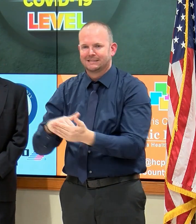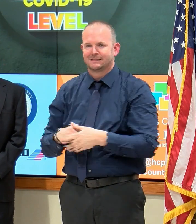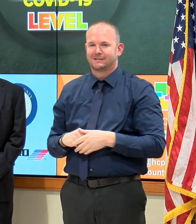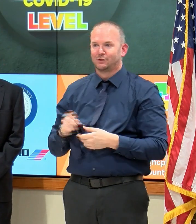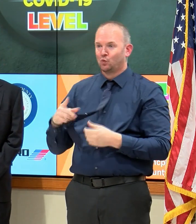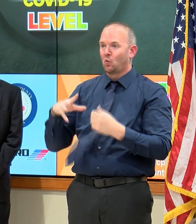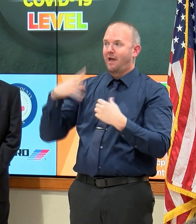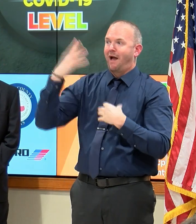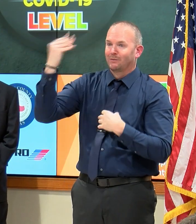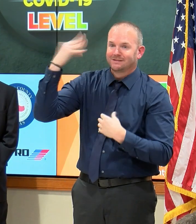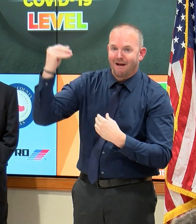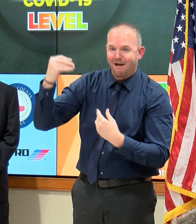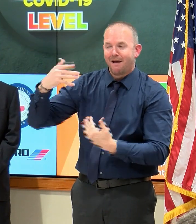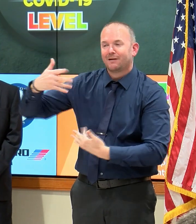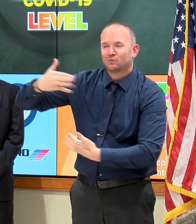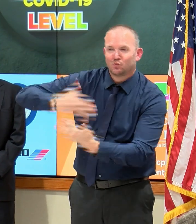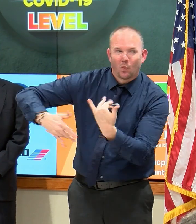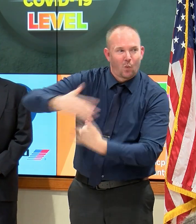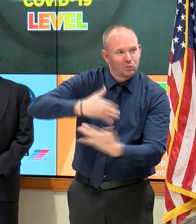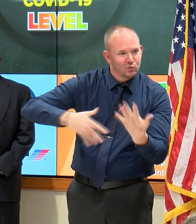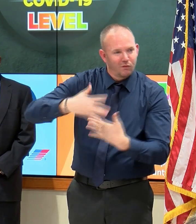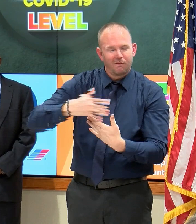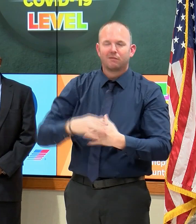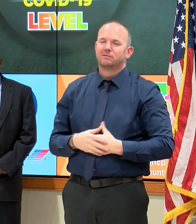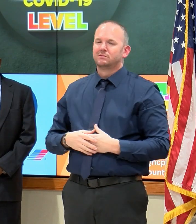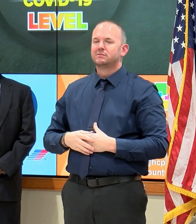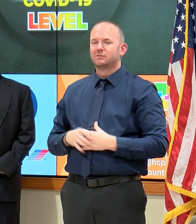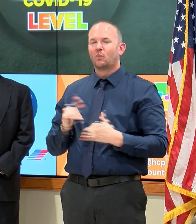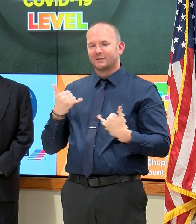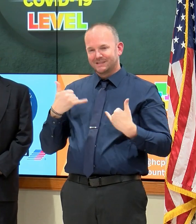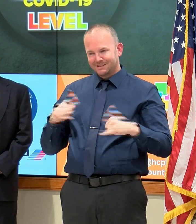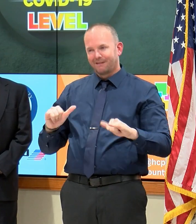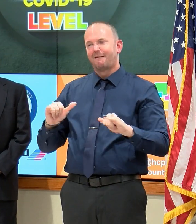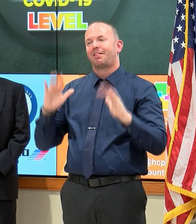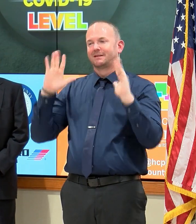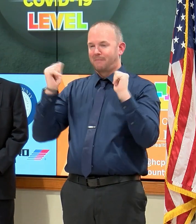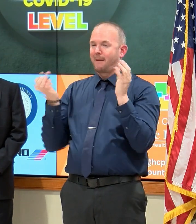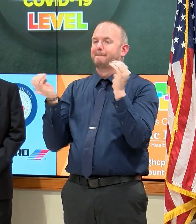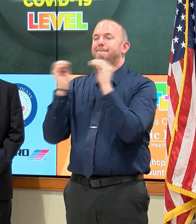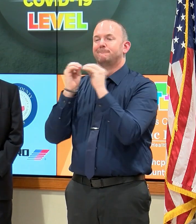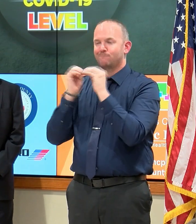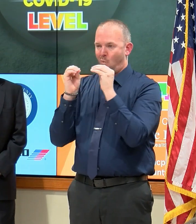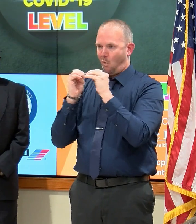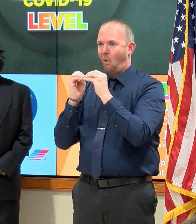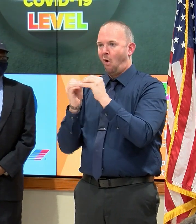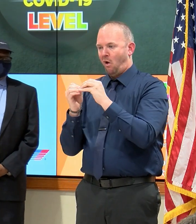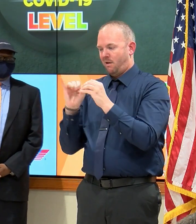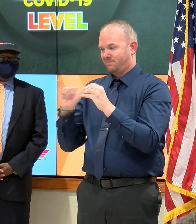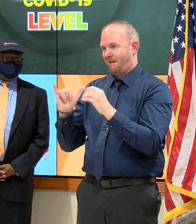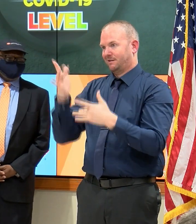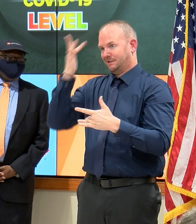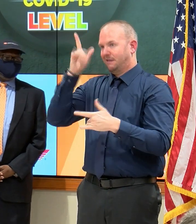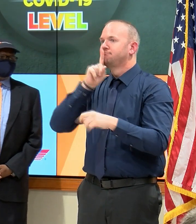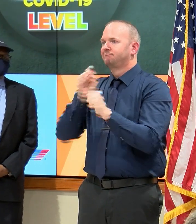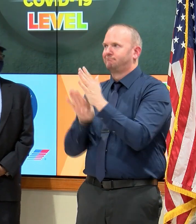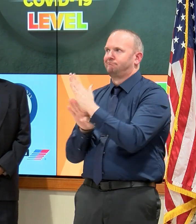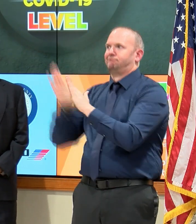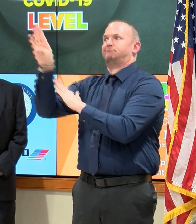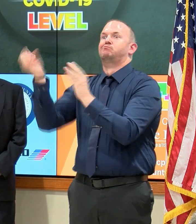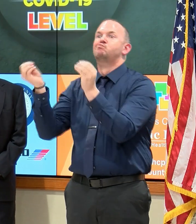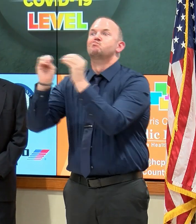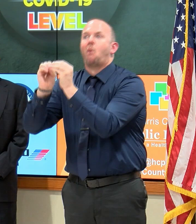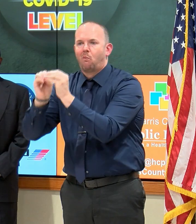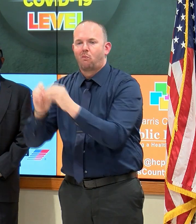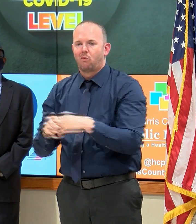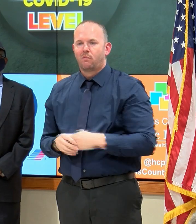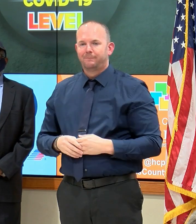the numbers to go up unless people take certain steps, and that is putting on their masks, still engaging in social distancing, proper